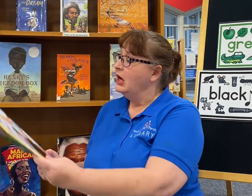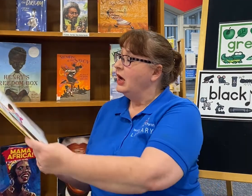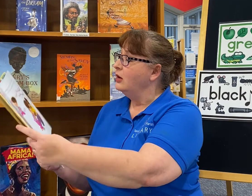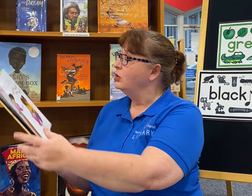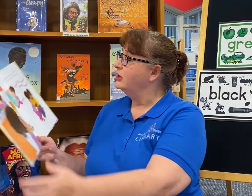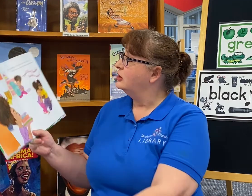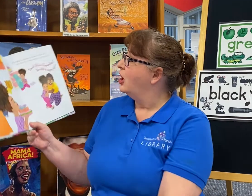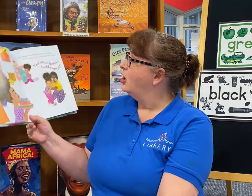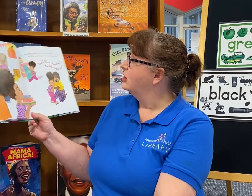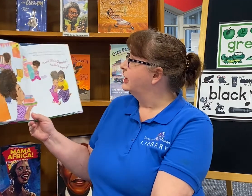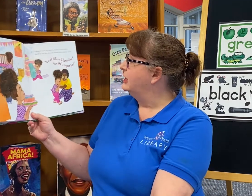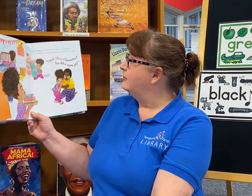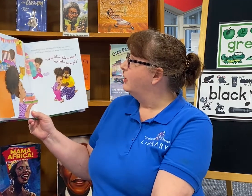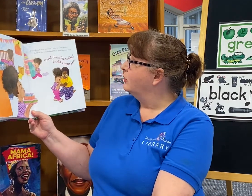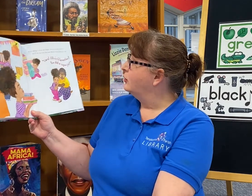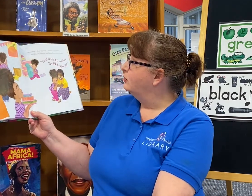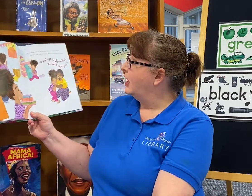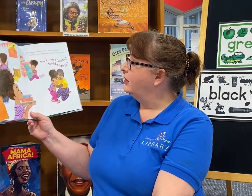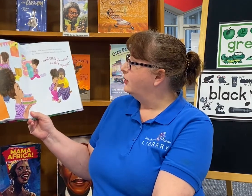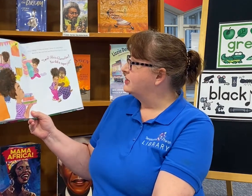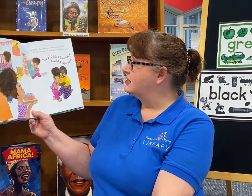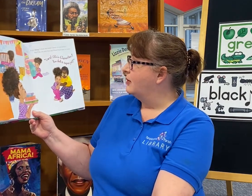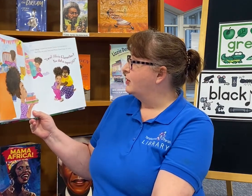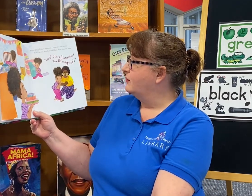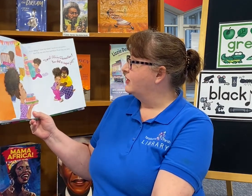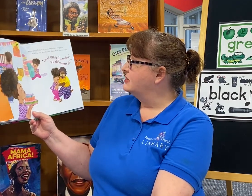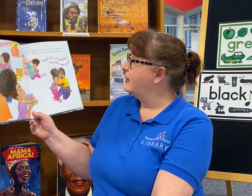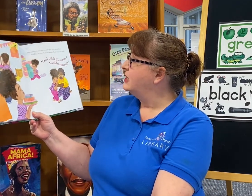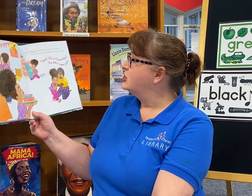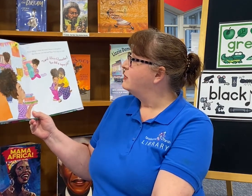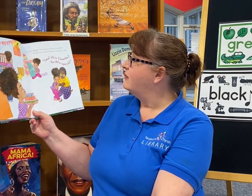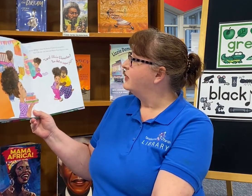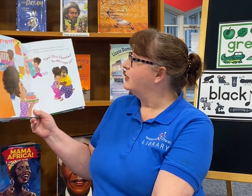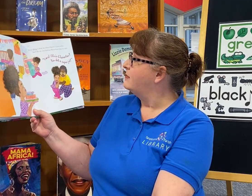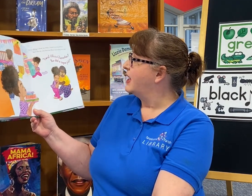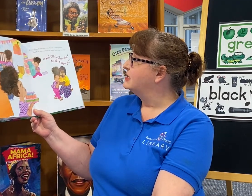I run along and clean my room. I know it's not perfect, but I do my very best, and